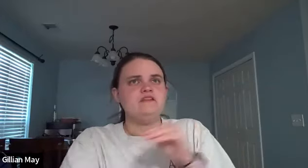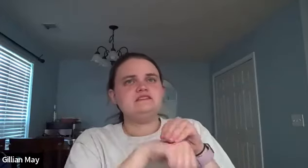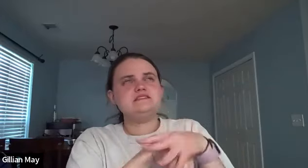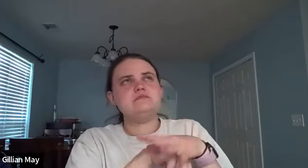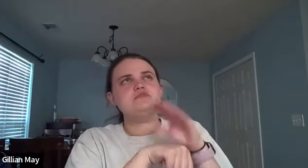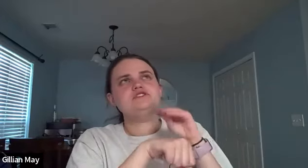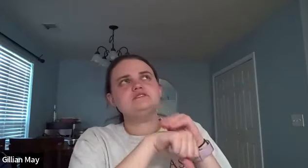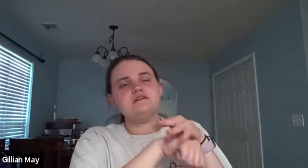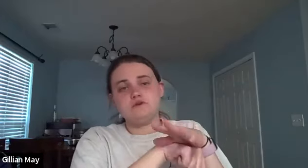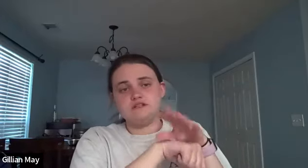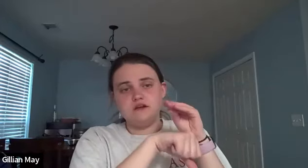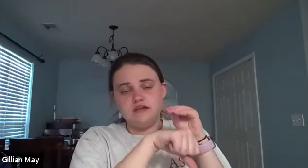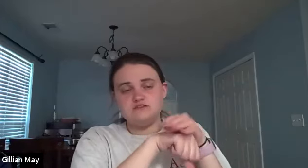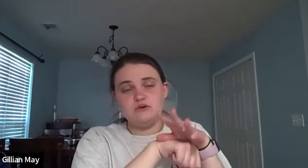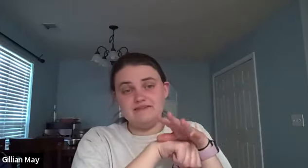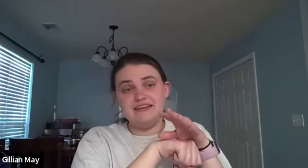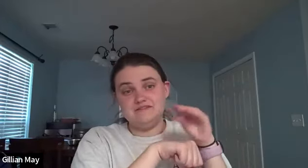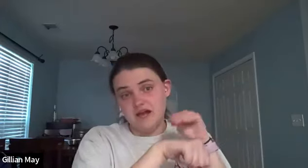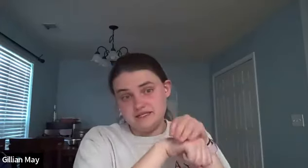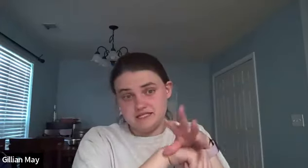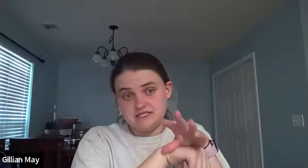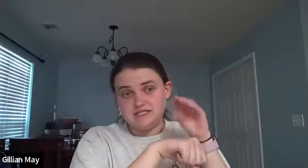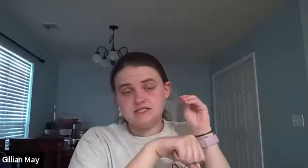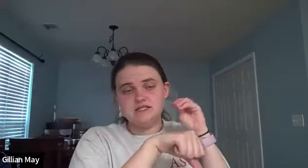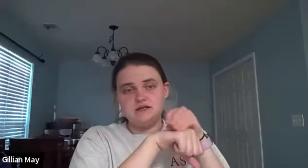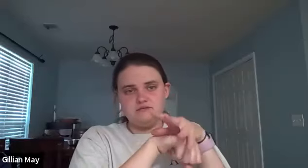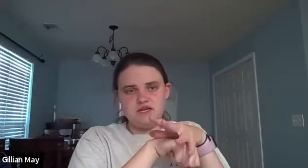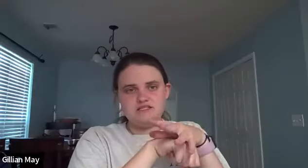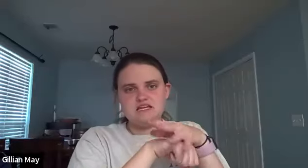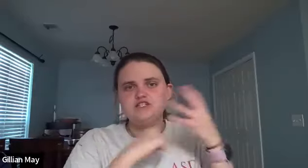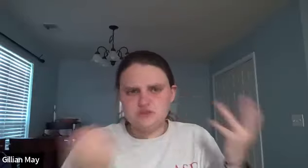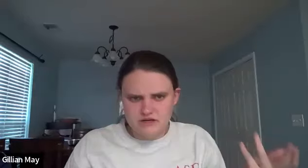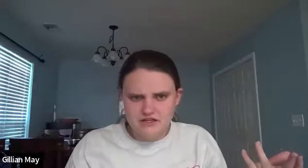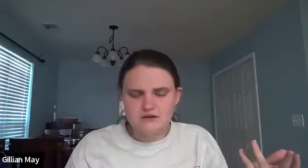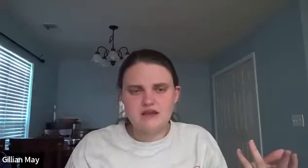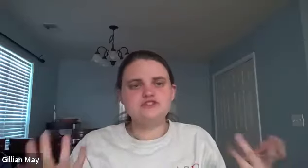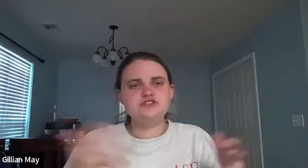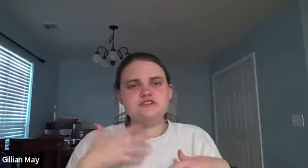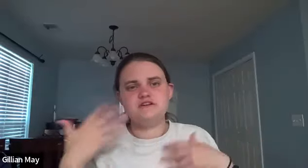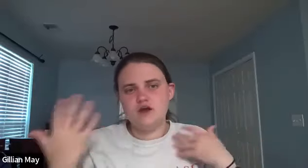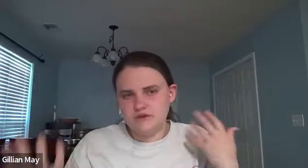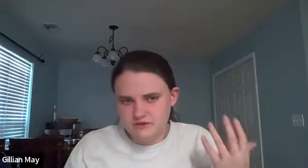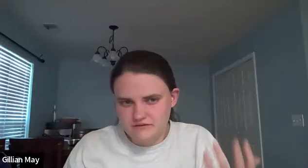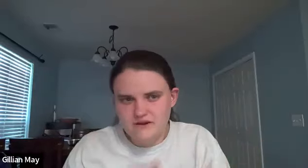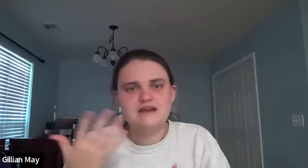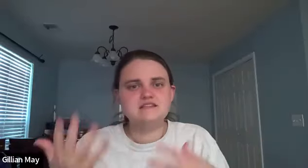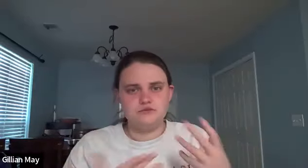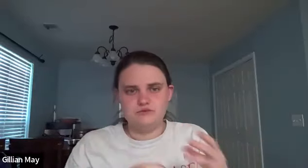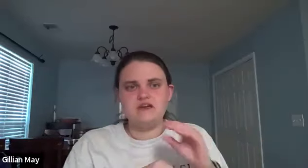This is, I'm pretty sure the sign for counsel and like advice, because that's usually what, a counselor's usually there to help give you advice, help you with that.